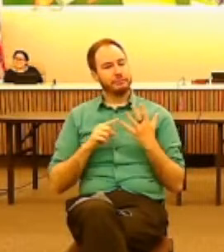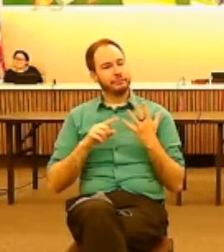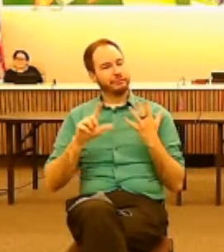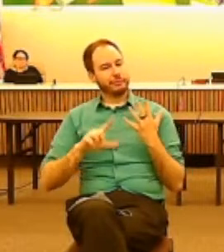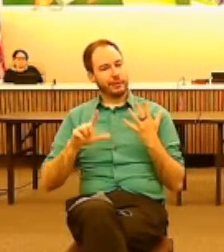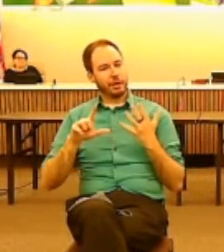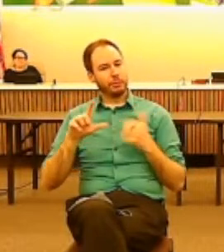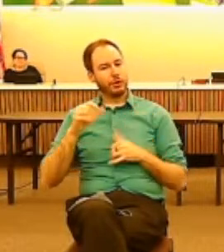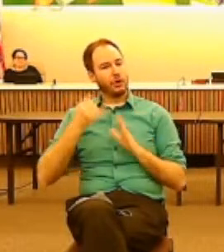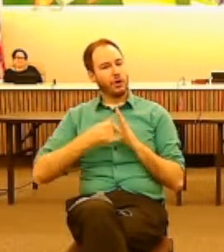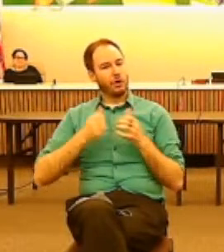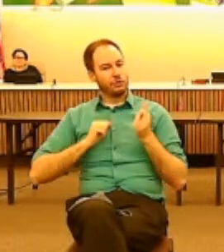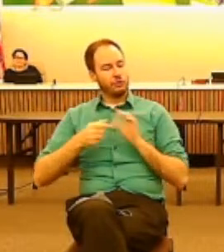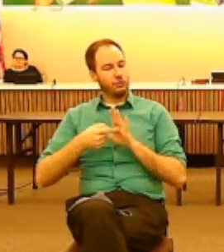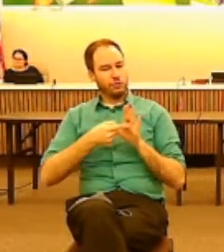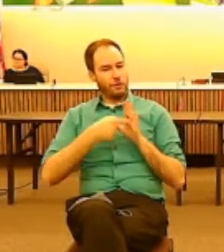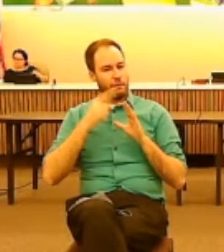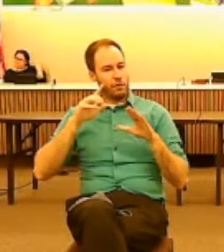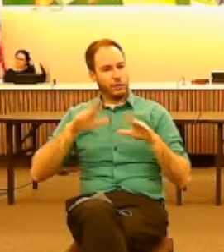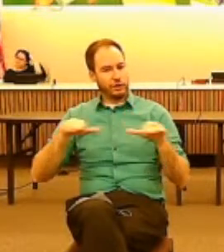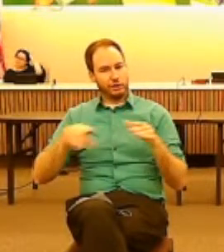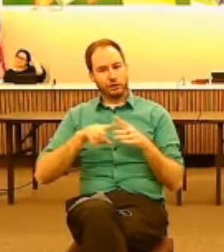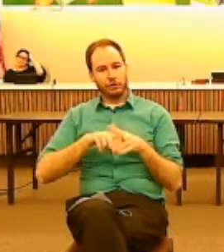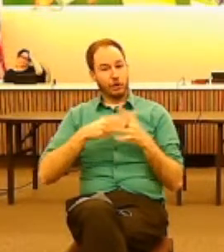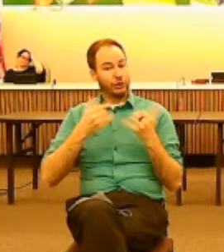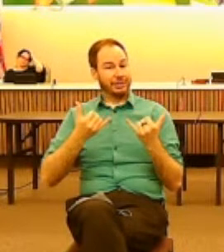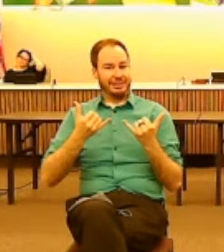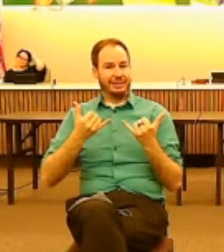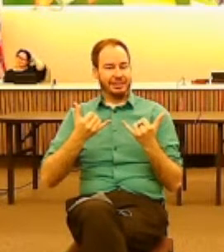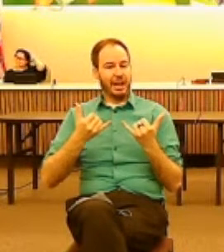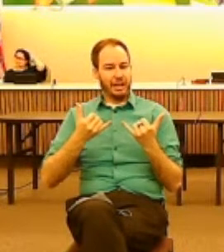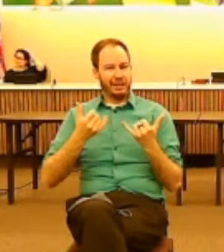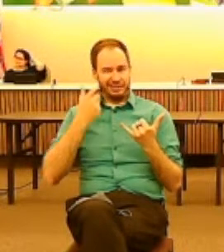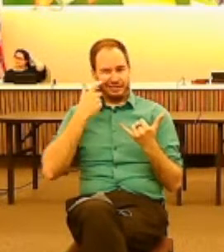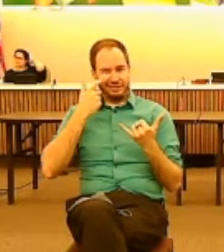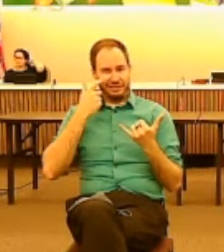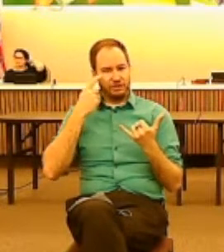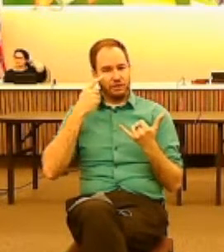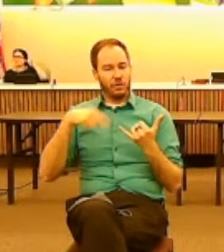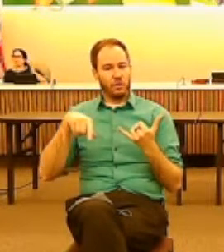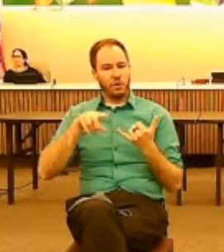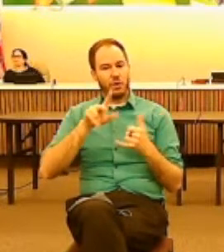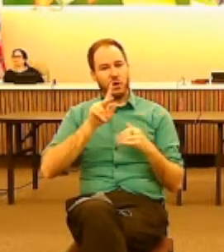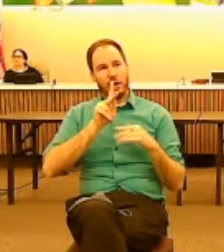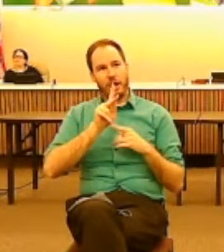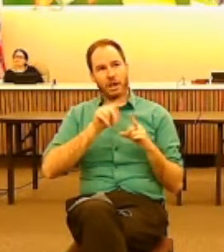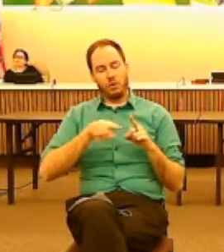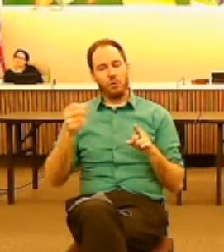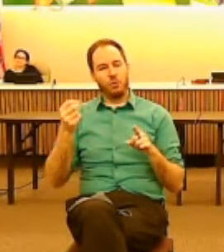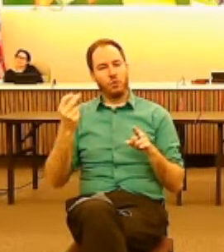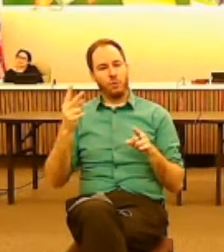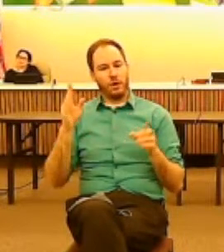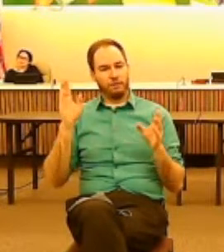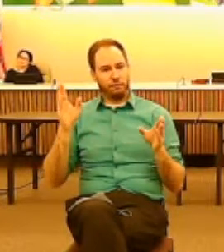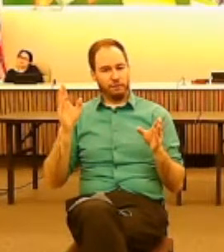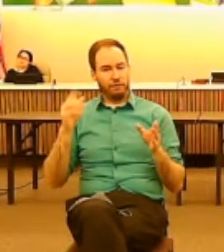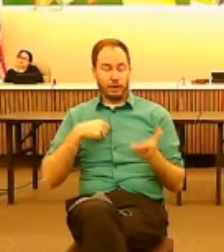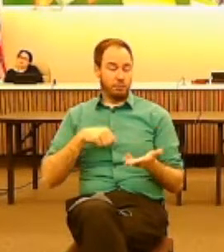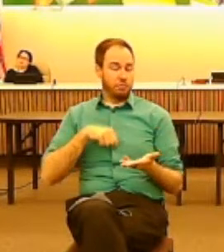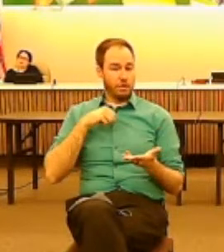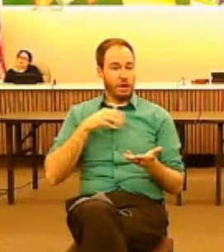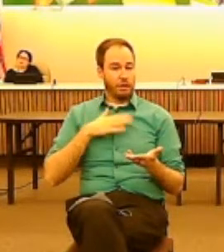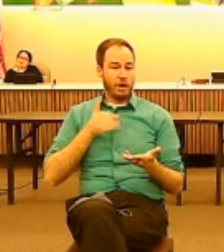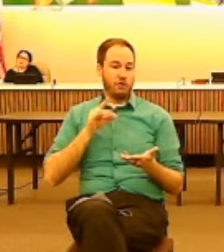Library, the art show for the children started today for K through 12, and I'm very proud.